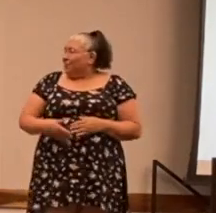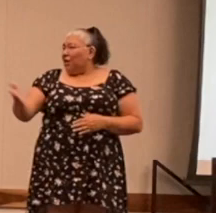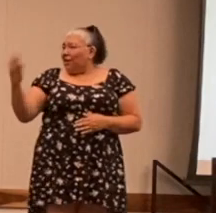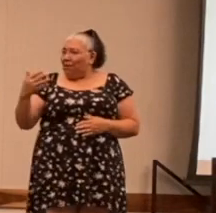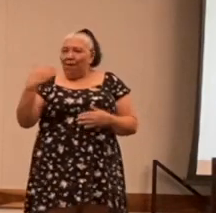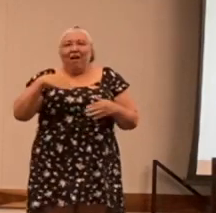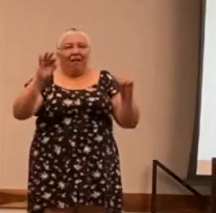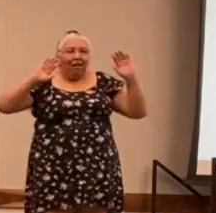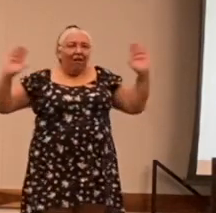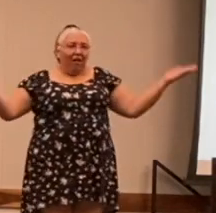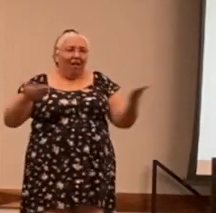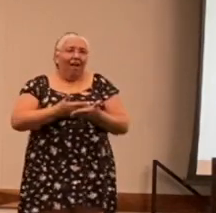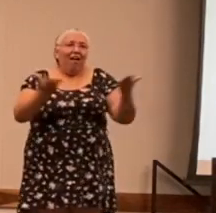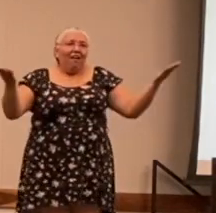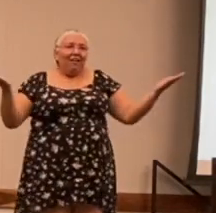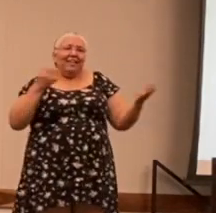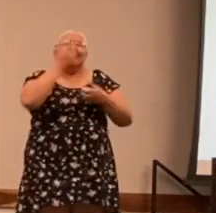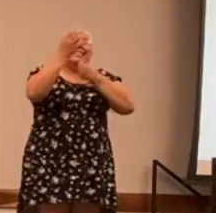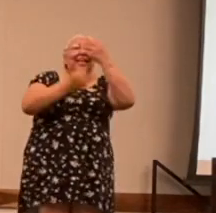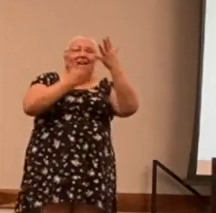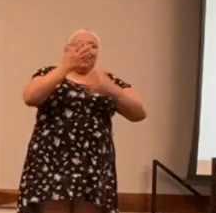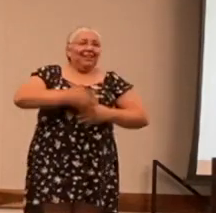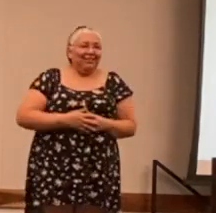Come on, everybody.